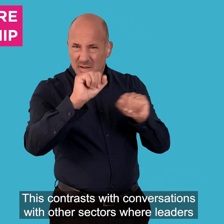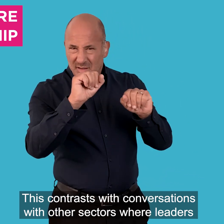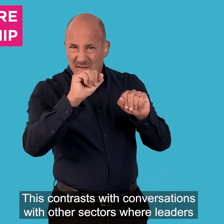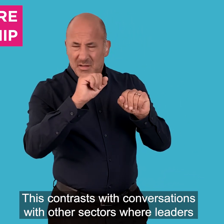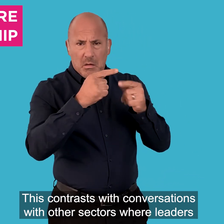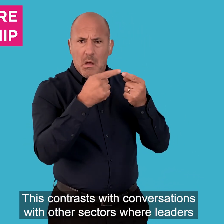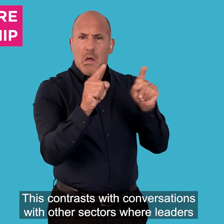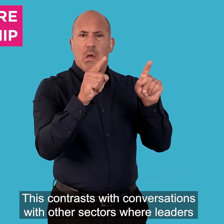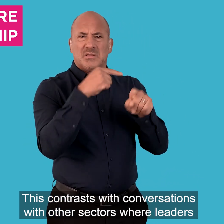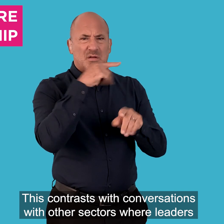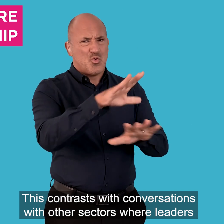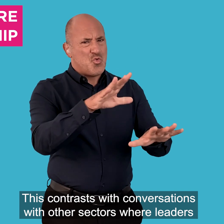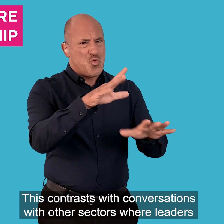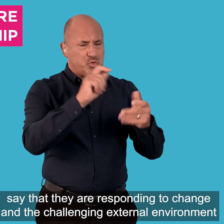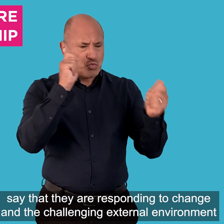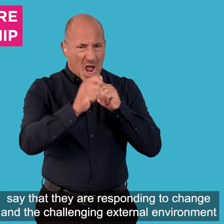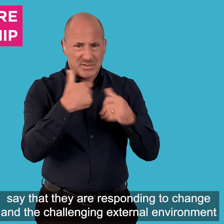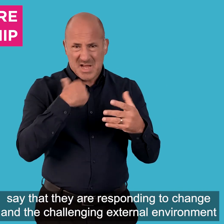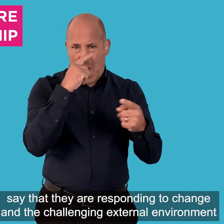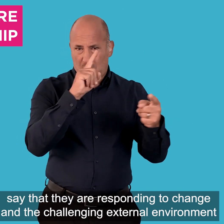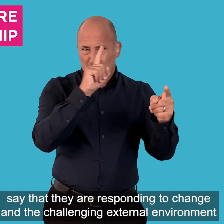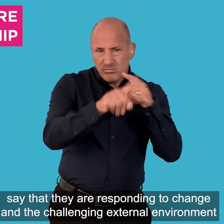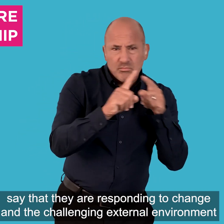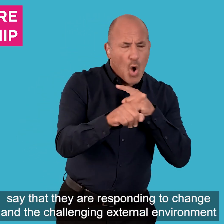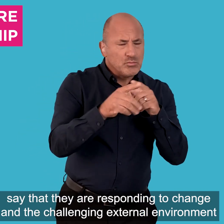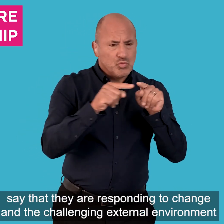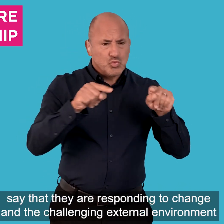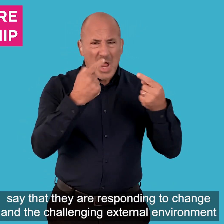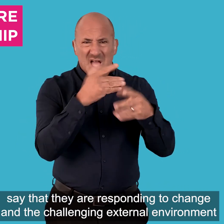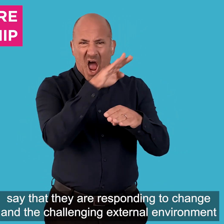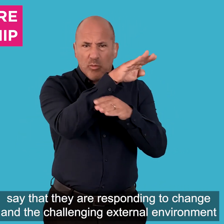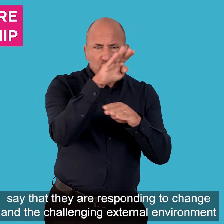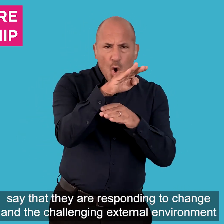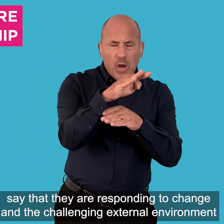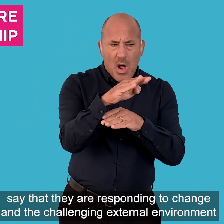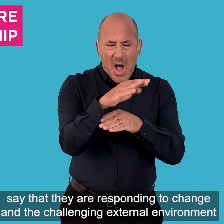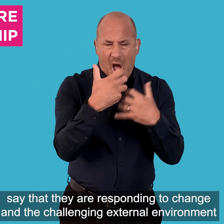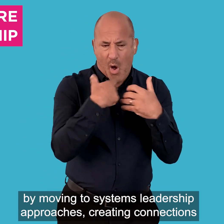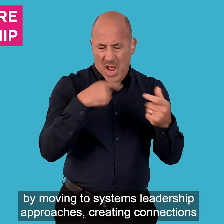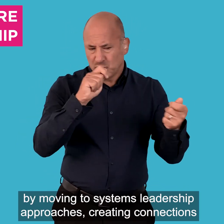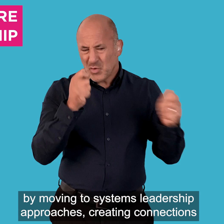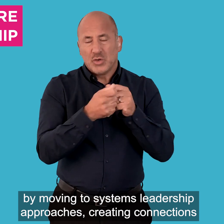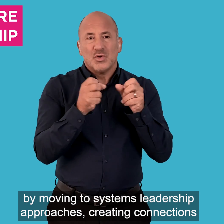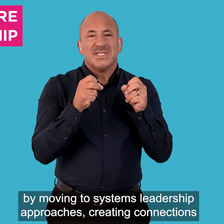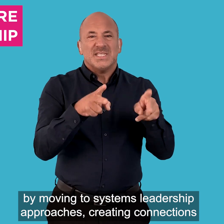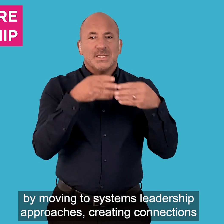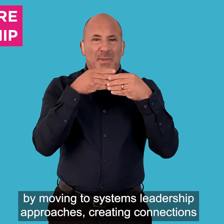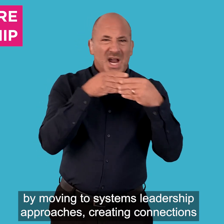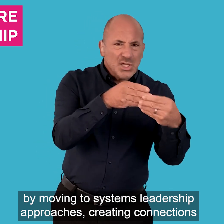other sectors where leaders say that they are responding to change and the challenging external environment by moving